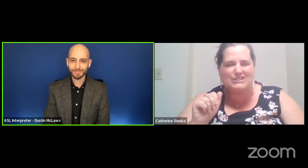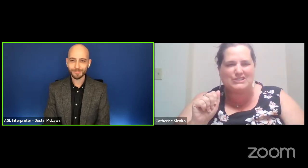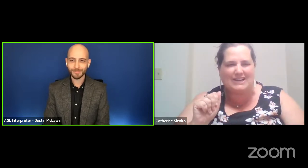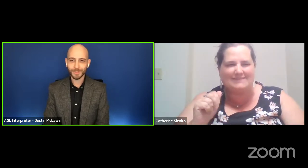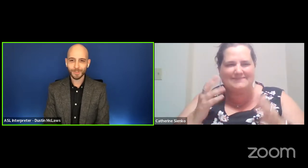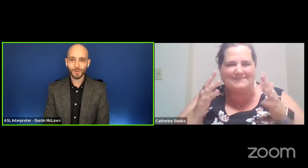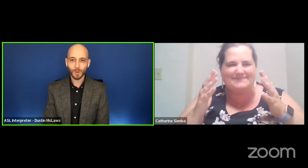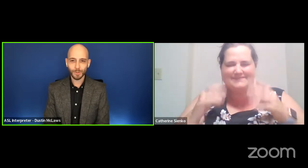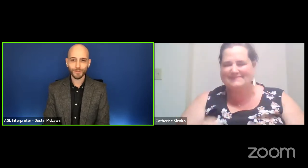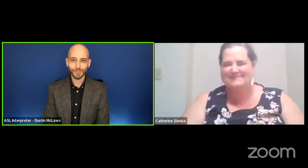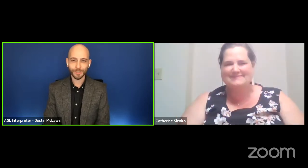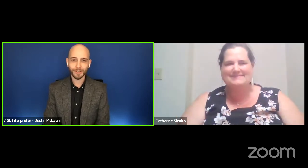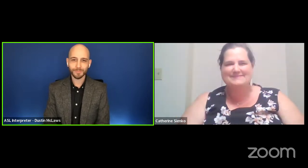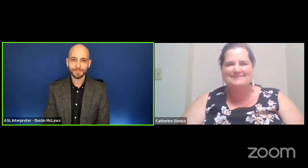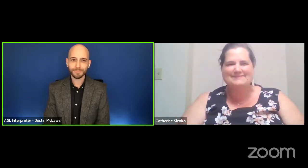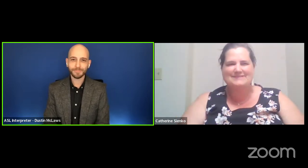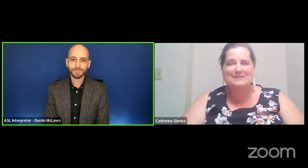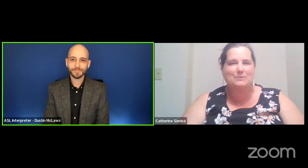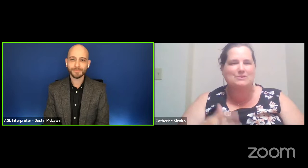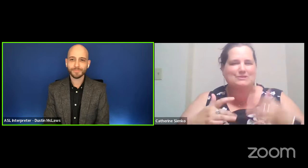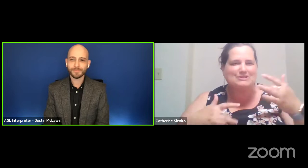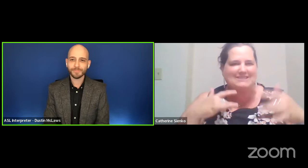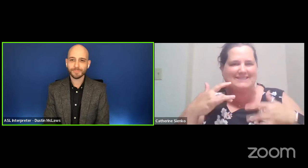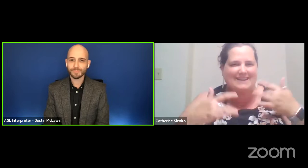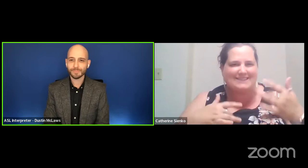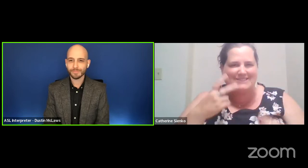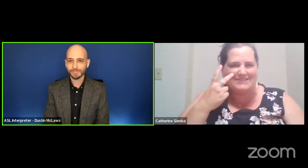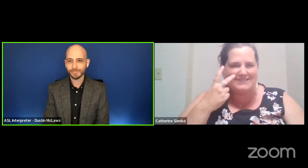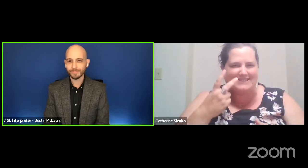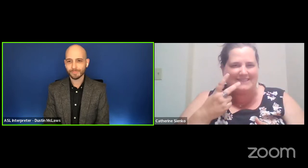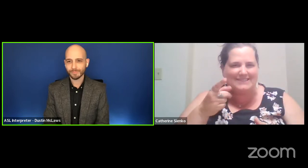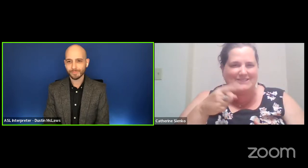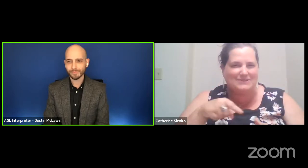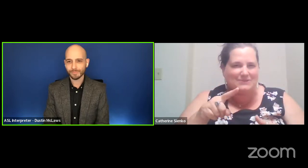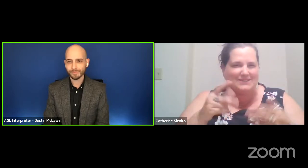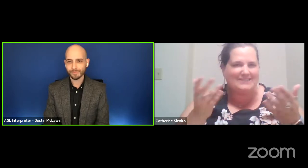representative. Welcome, Virginia.